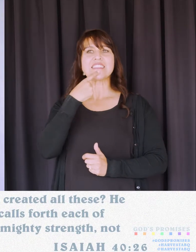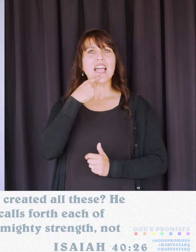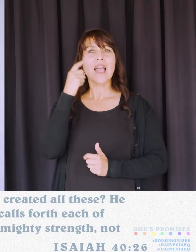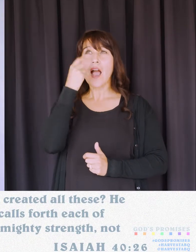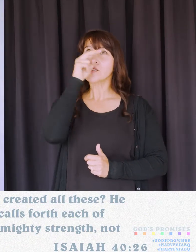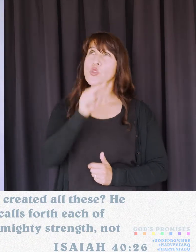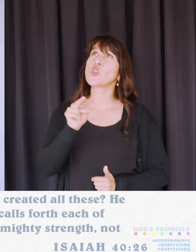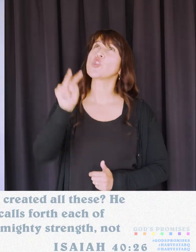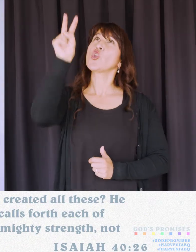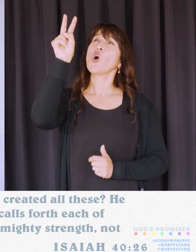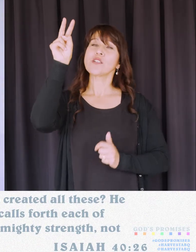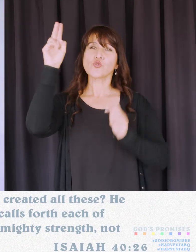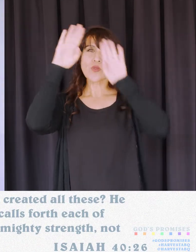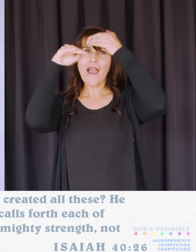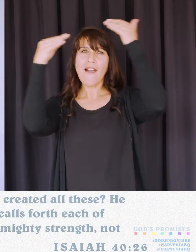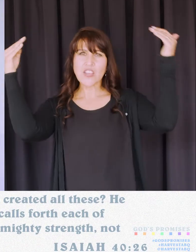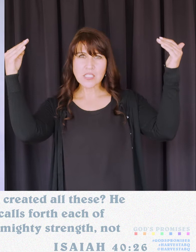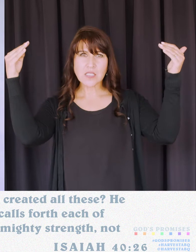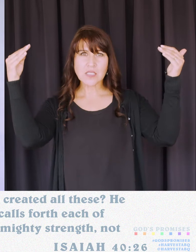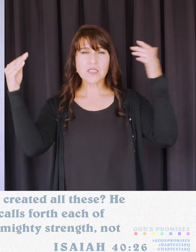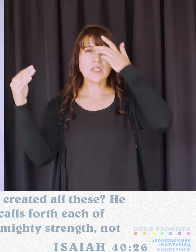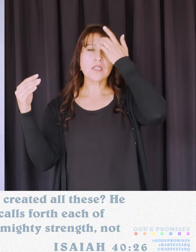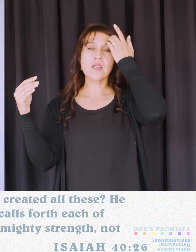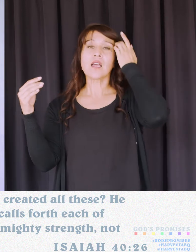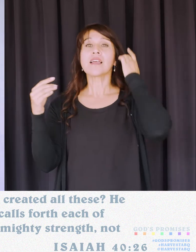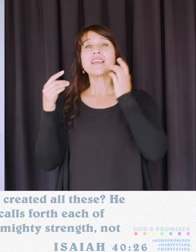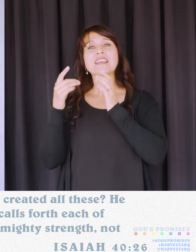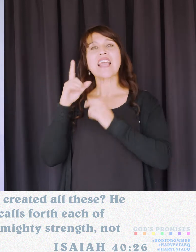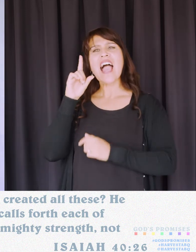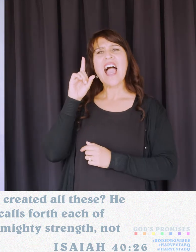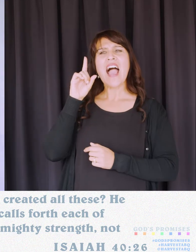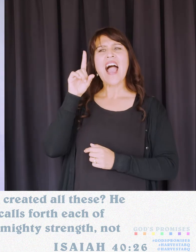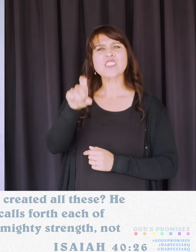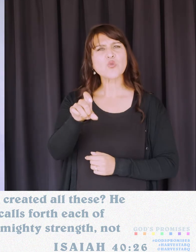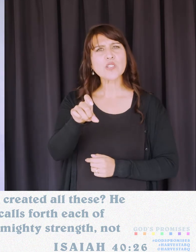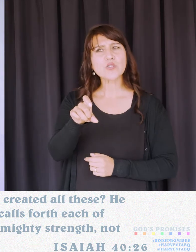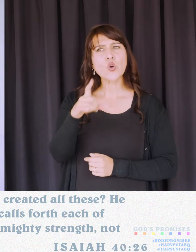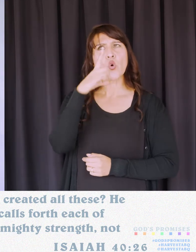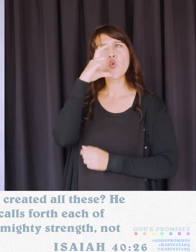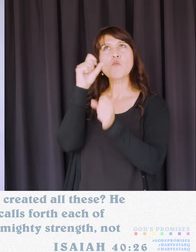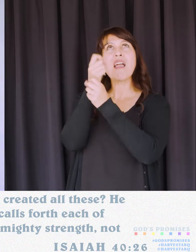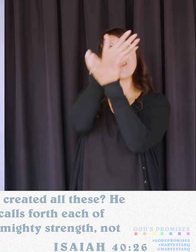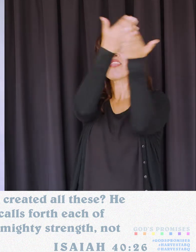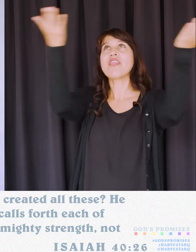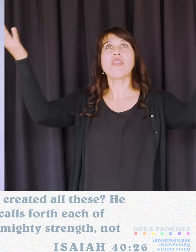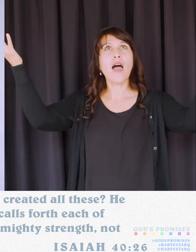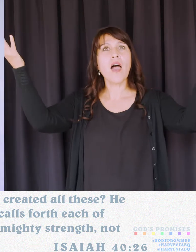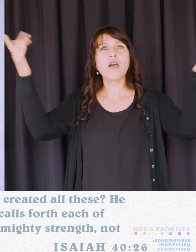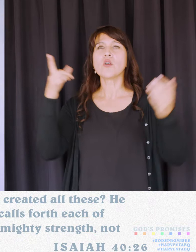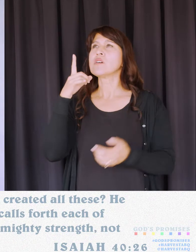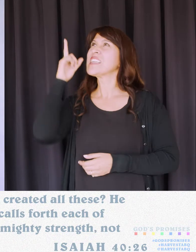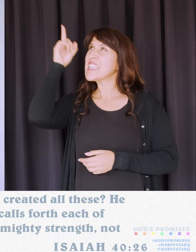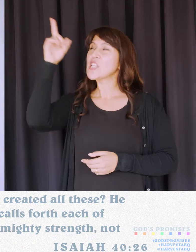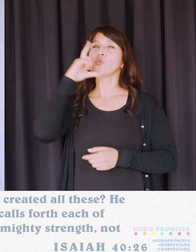and look to the heavens. And then he asks this question, who created all these? He who brings out the starry host one by